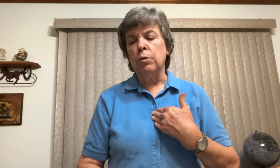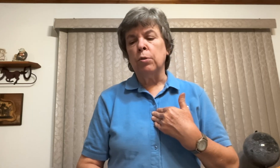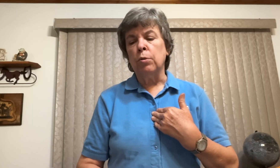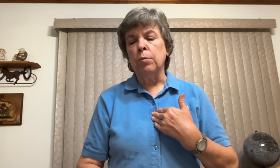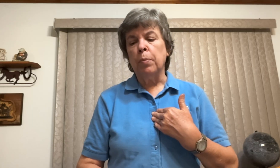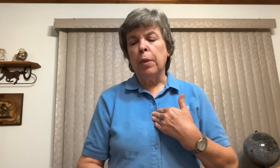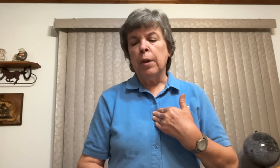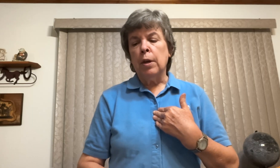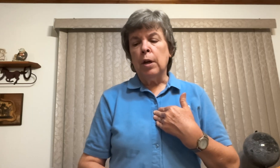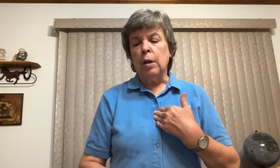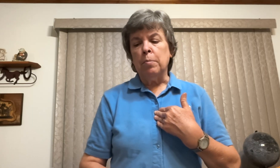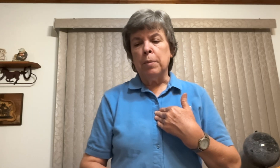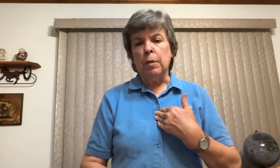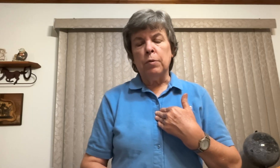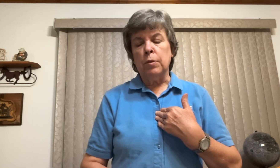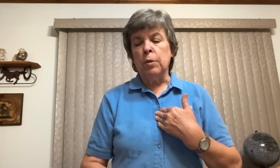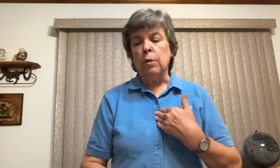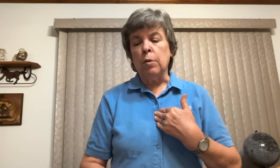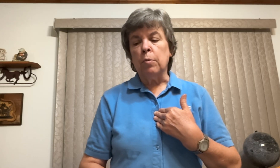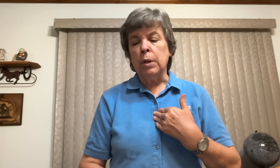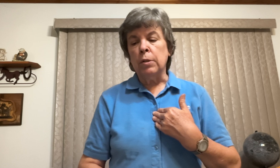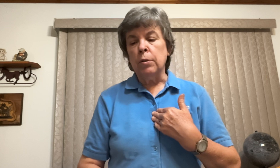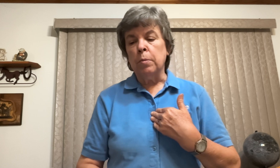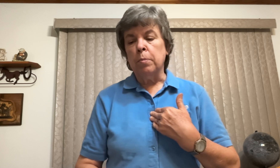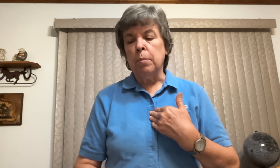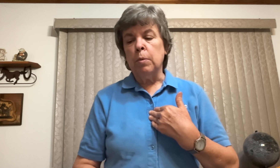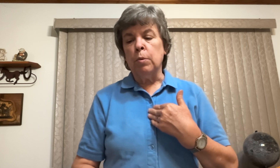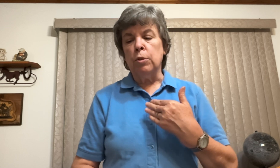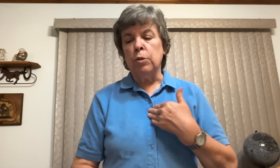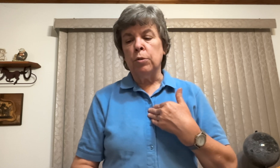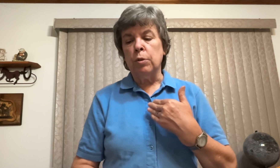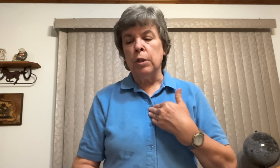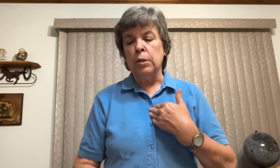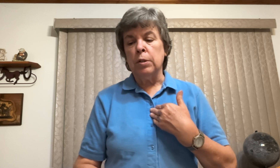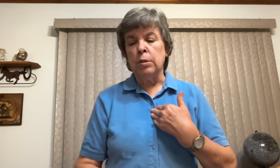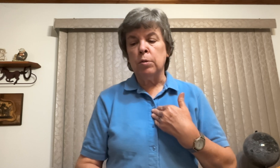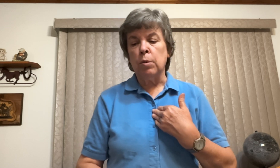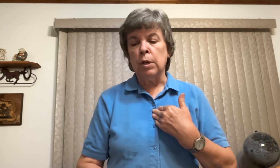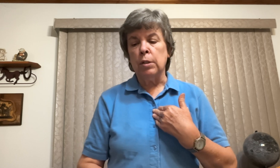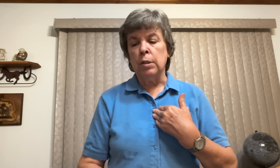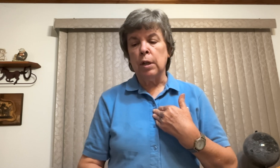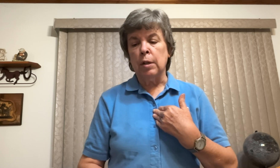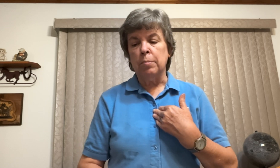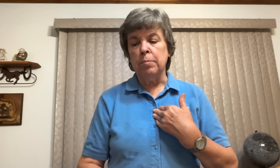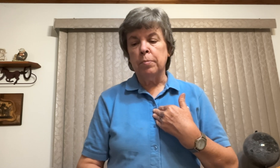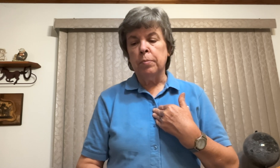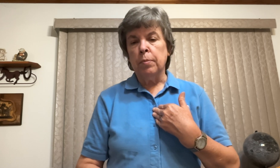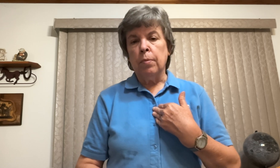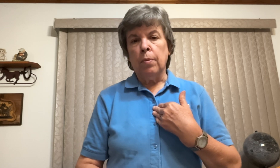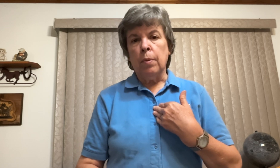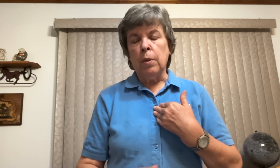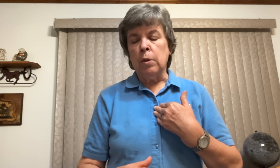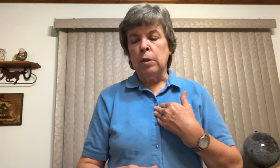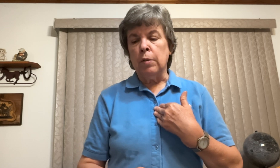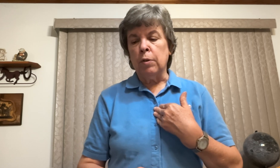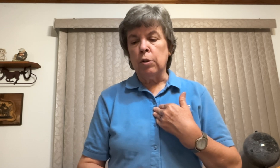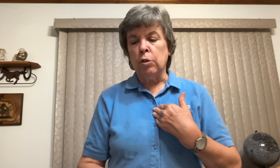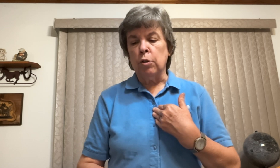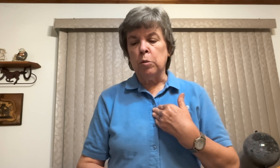soul. There are other ways, but we'll just do this. This is what the deaf at our church